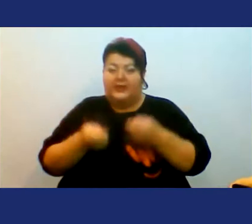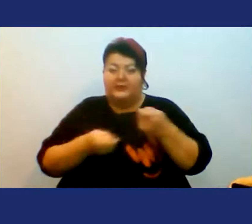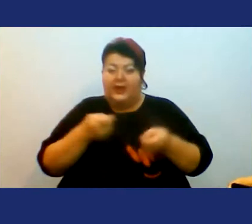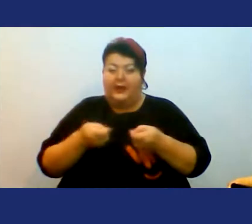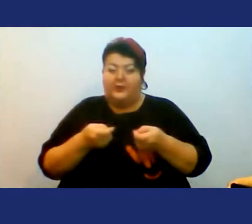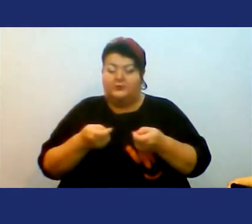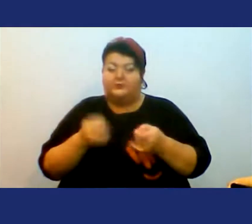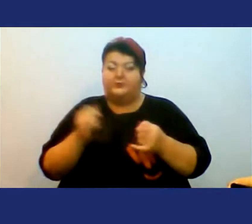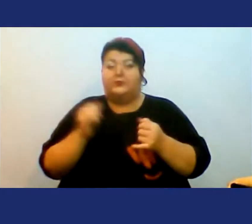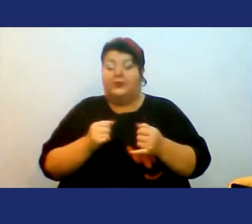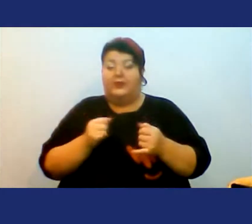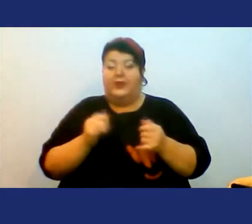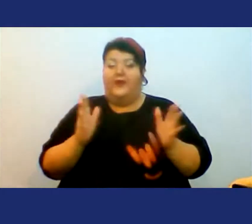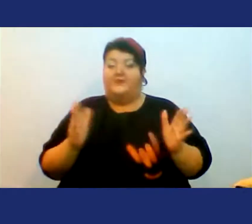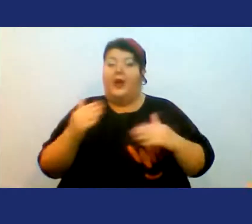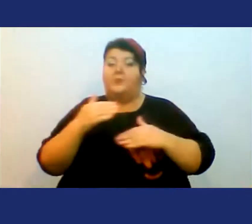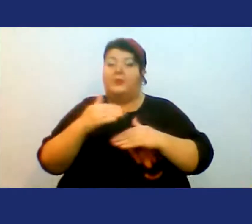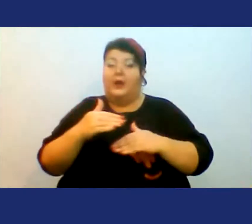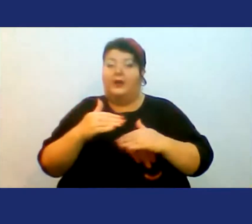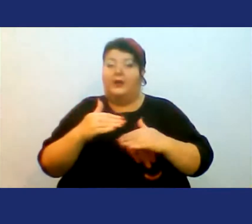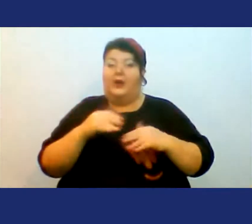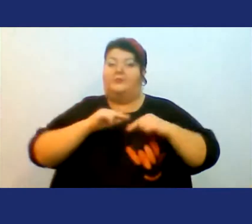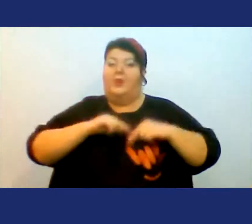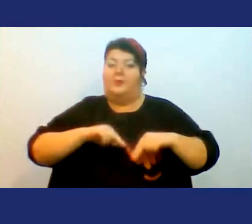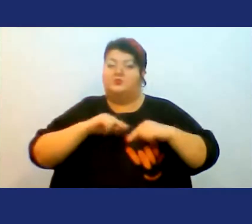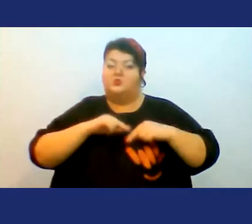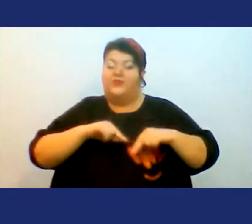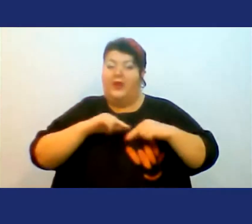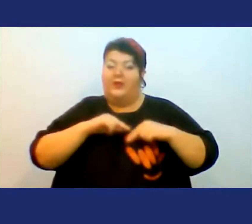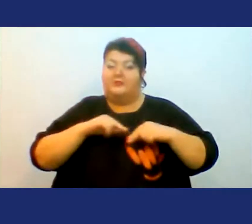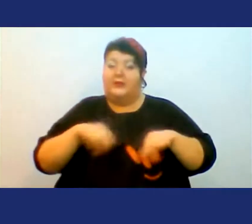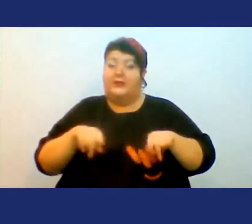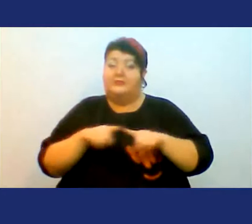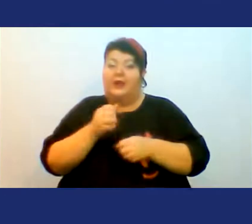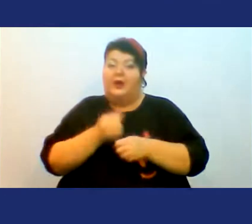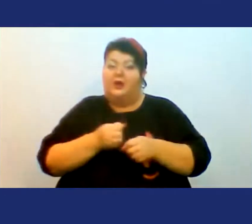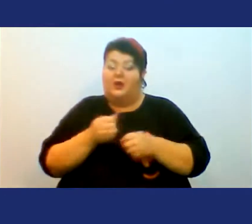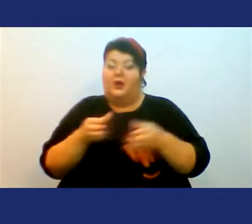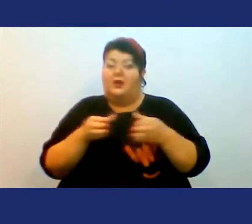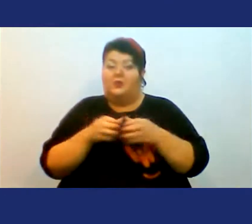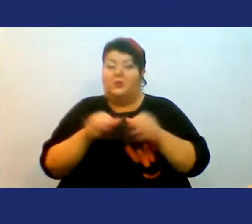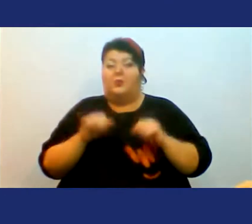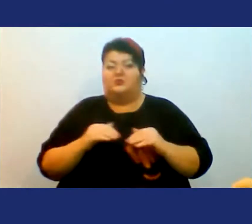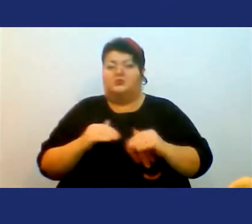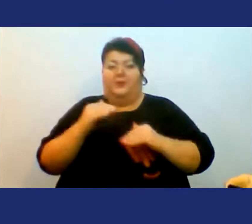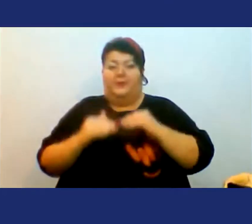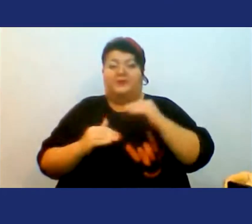inclusivity and accessibility of the voting. We have participated in the